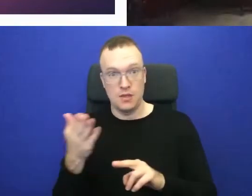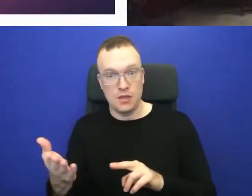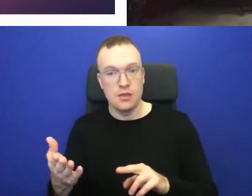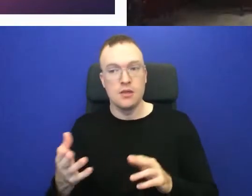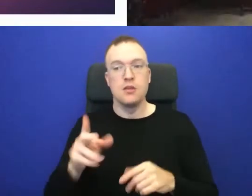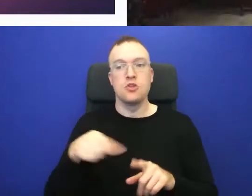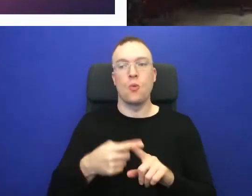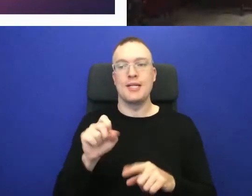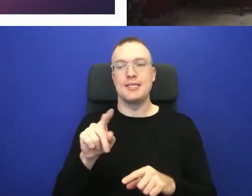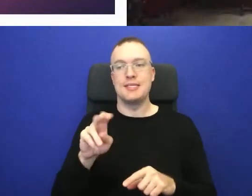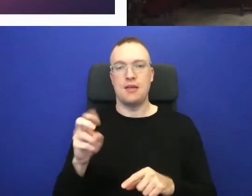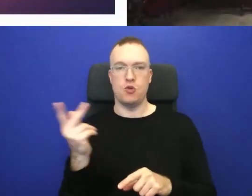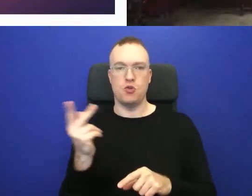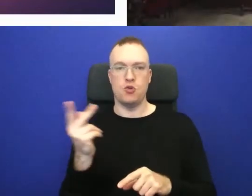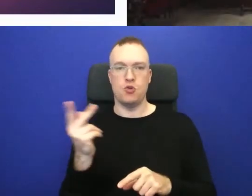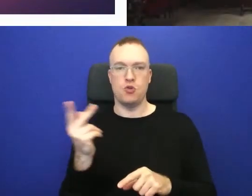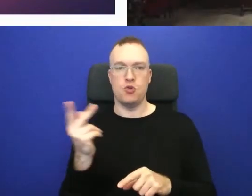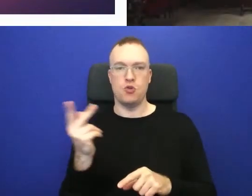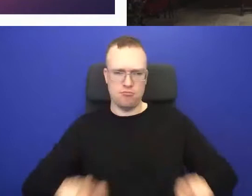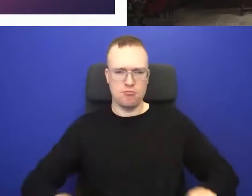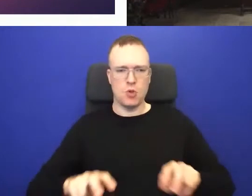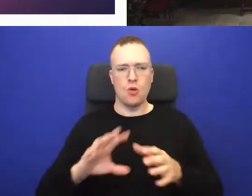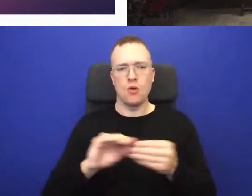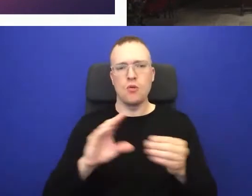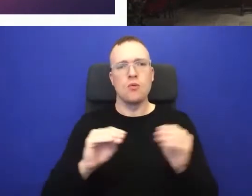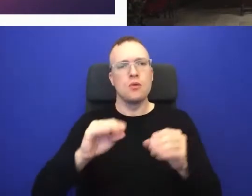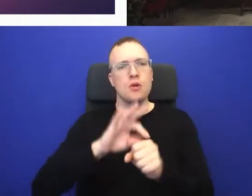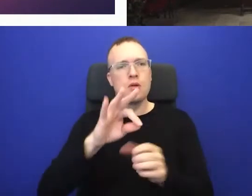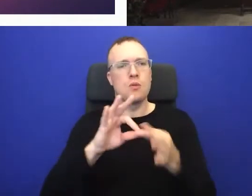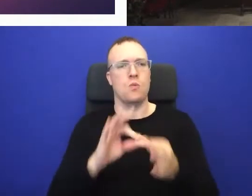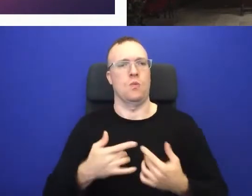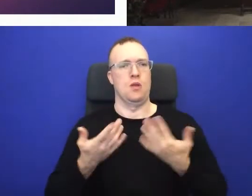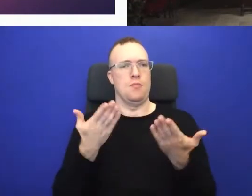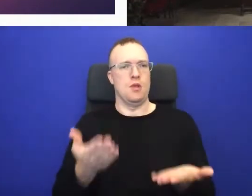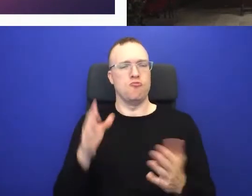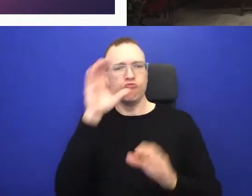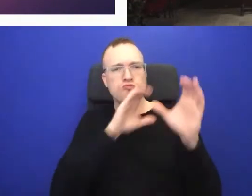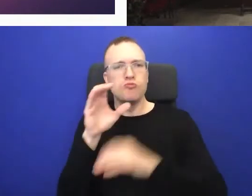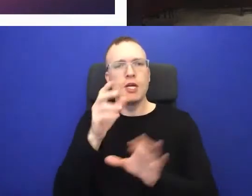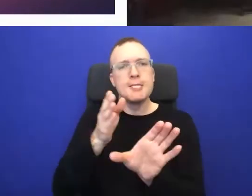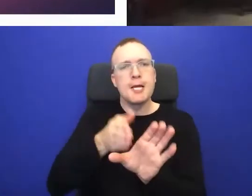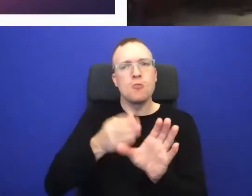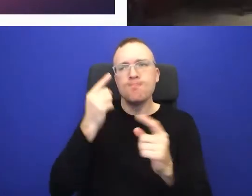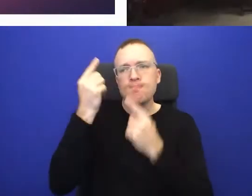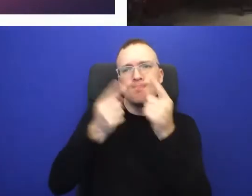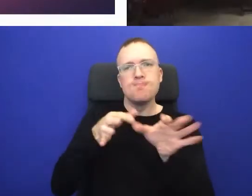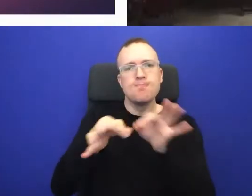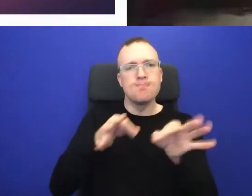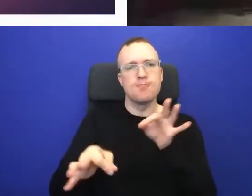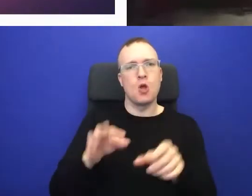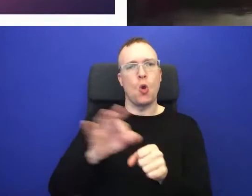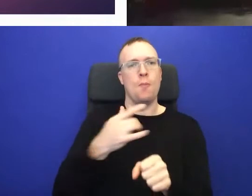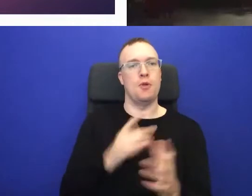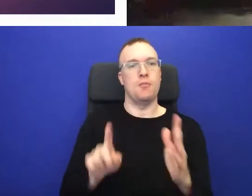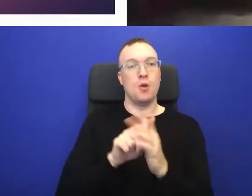and I look at the accounts of ghosts in the book, we're always looking for those kind of psychological explanations. I always think ghosts appear for particular